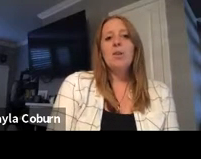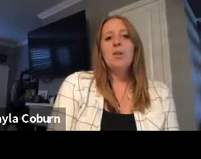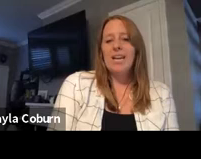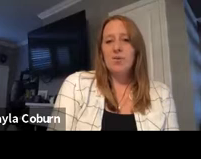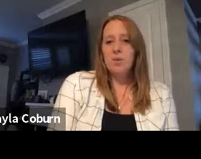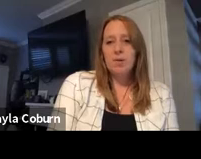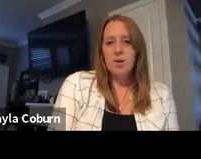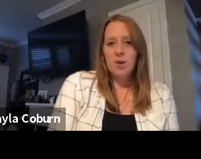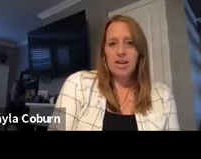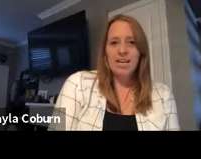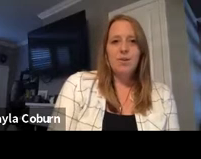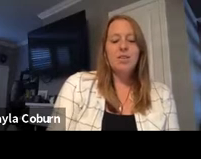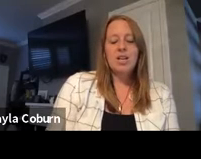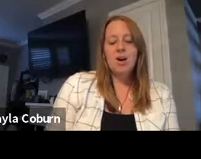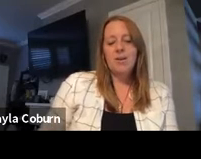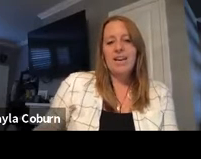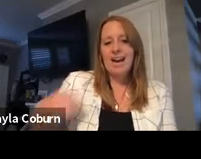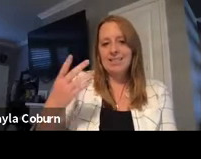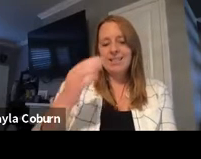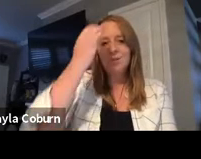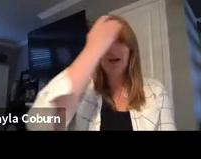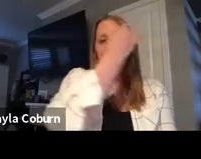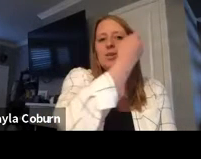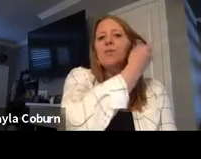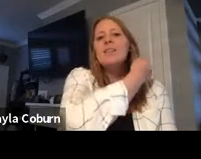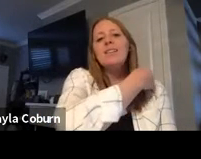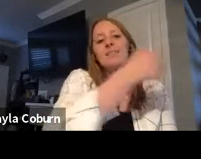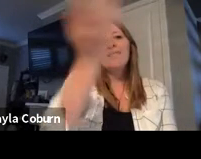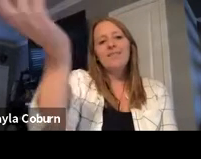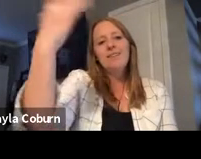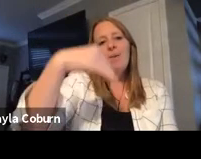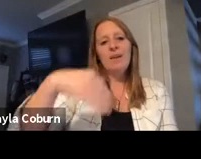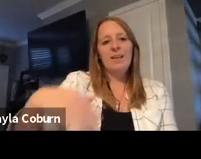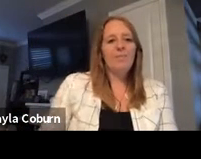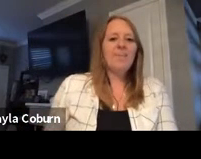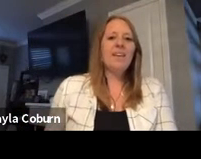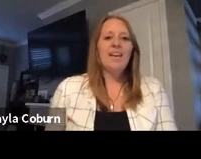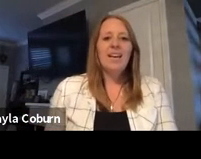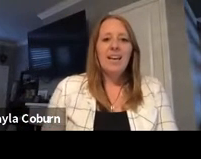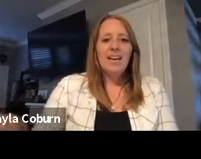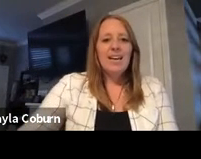So the training will be recorded, which I already asked you right when you came in.